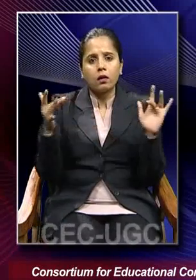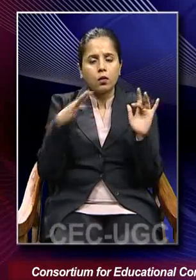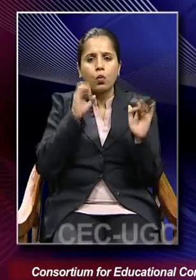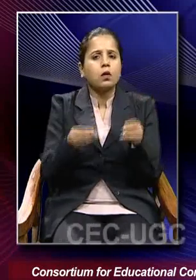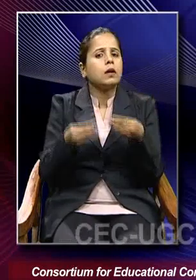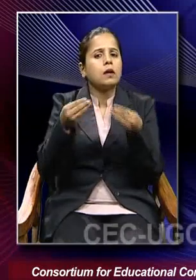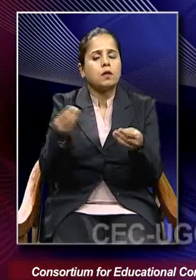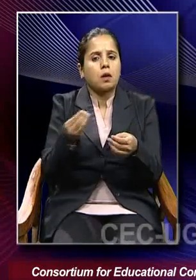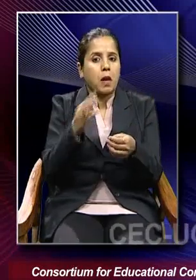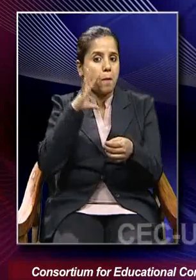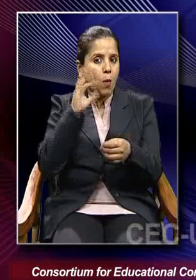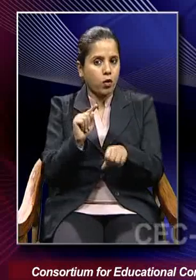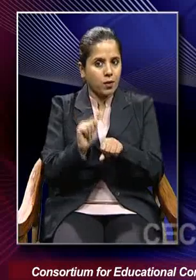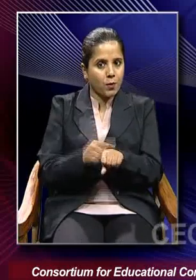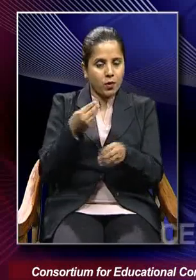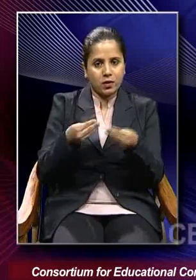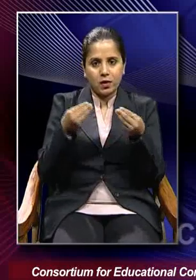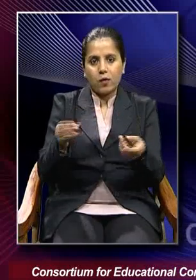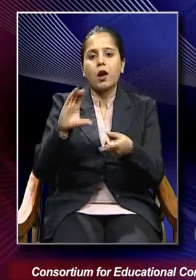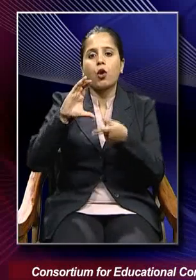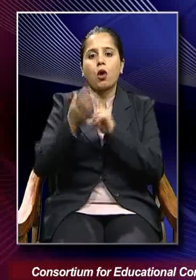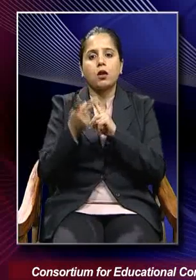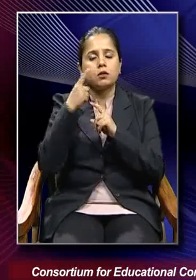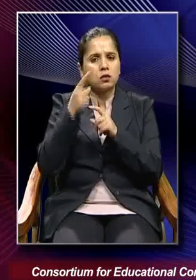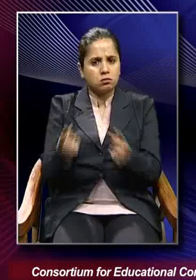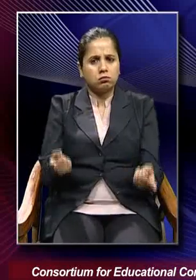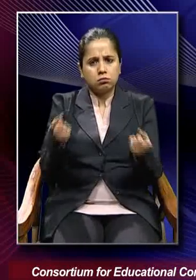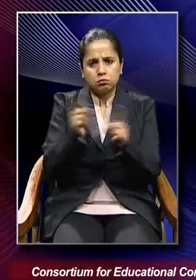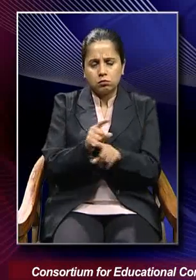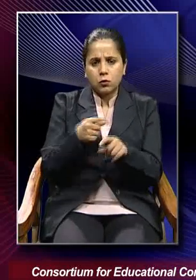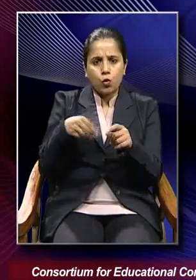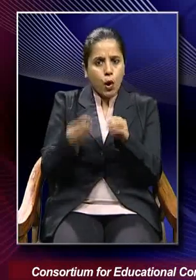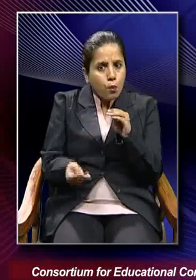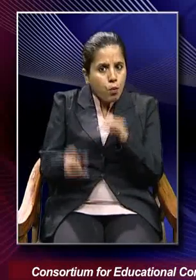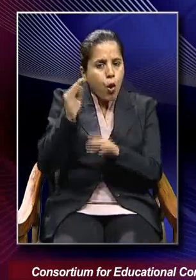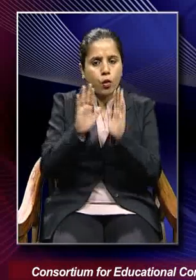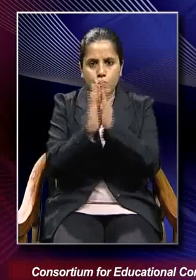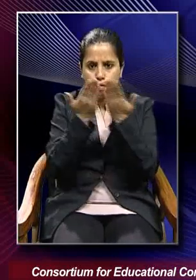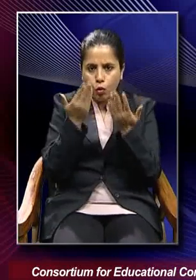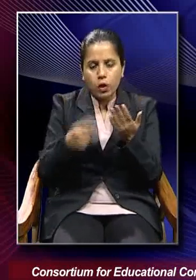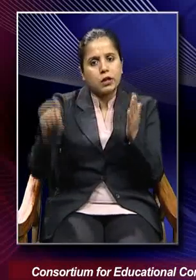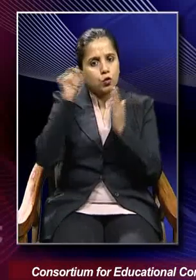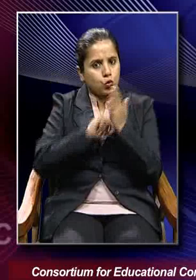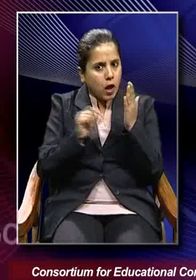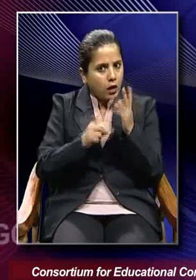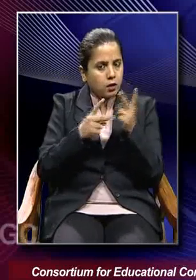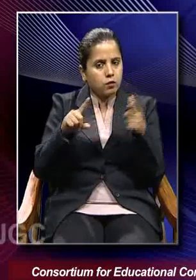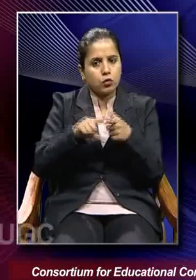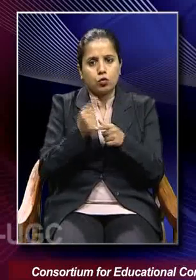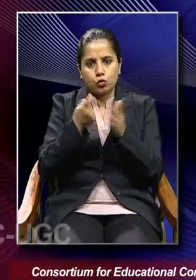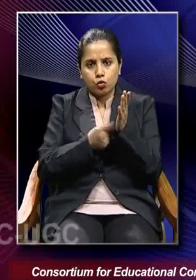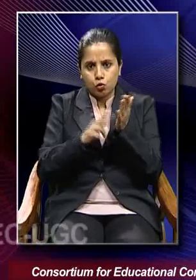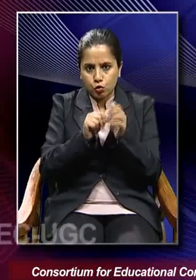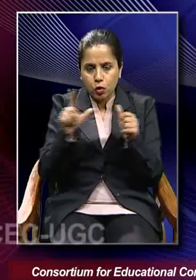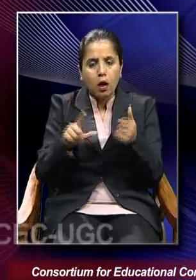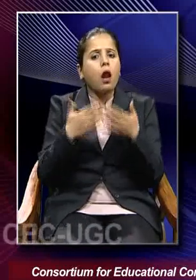some important opportunities for cultural exchange, leading to rise of more books, writing journals,